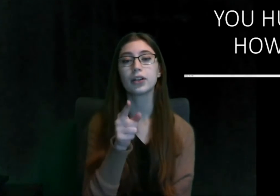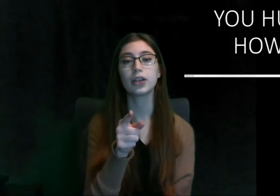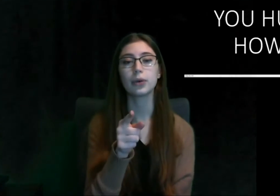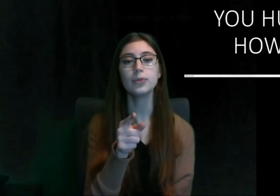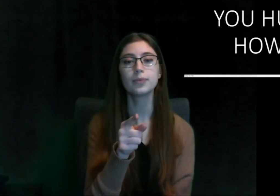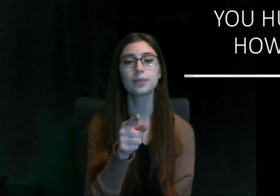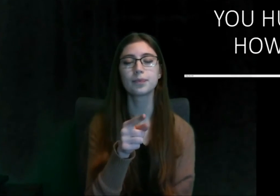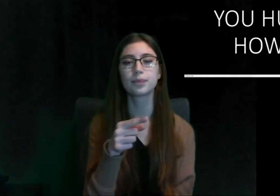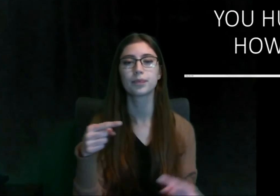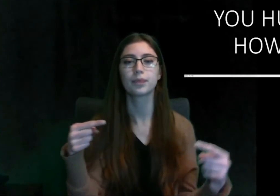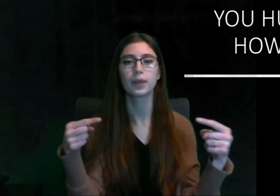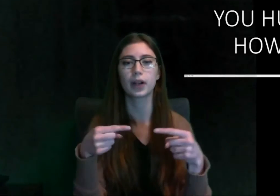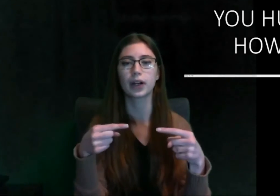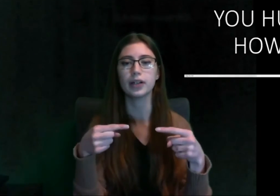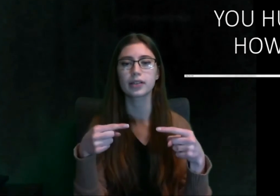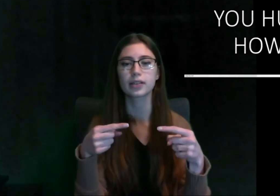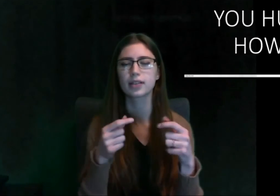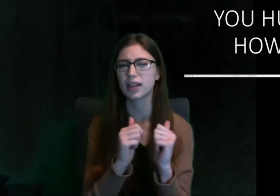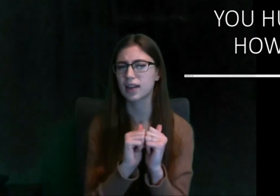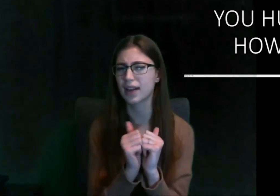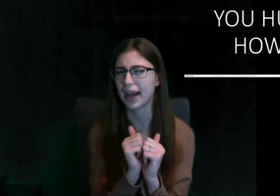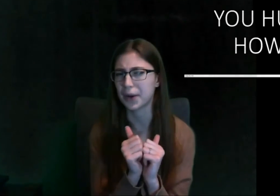You hurt. How?